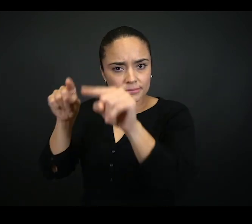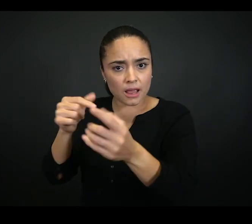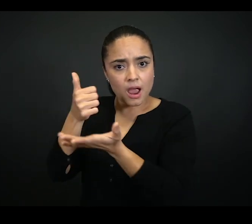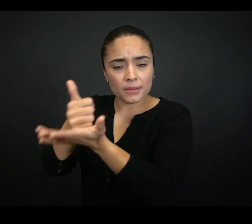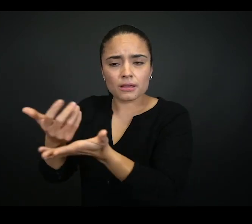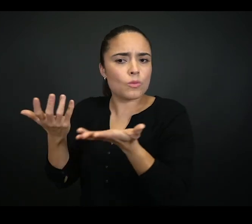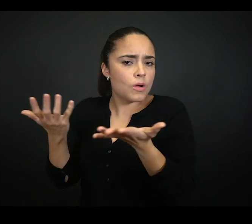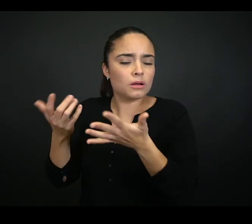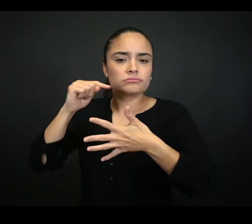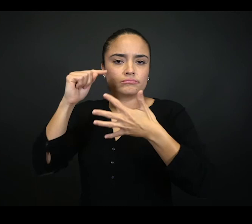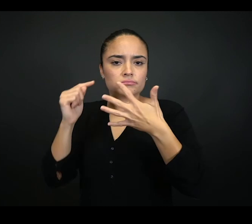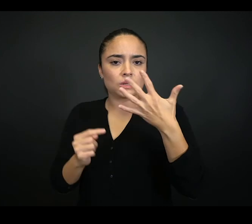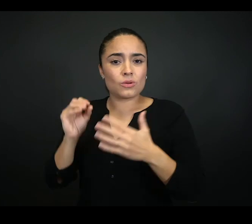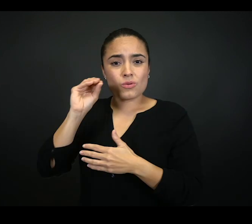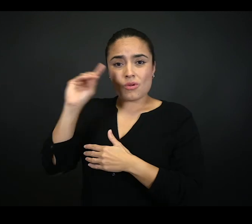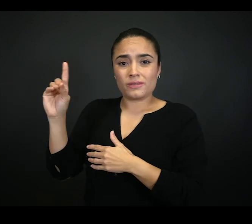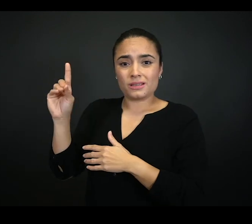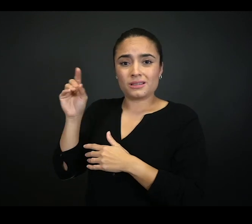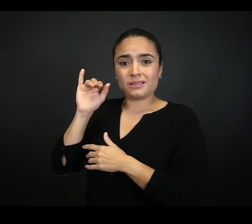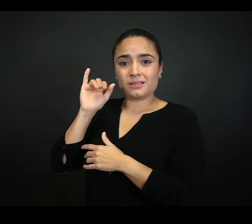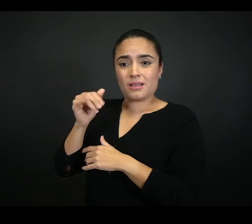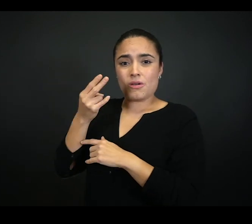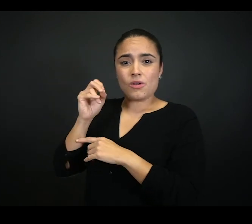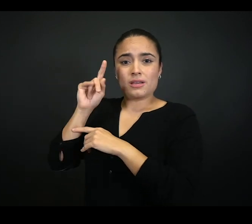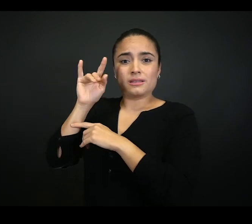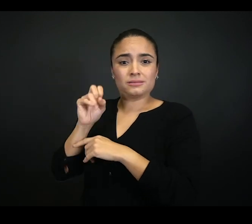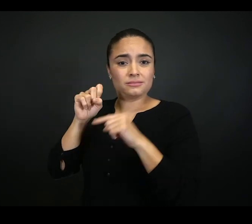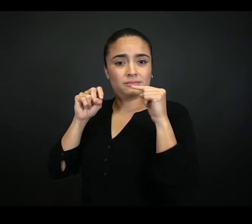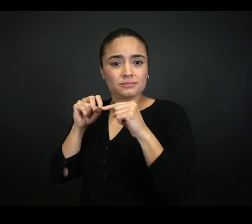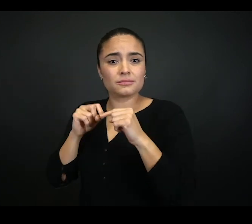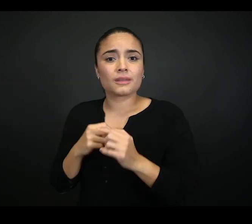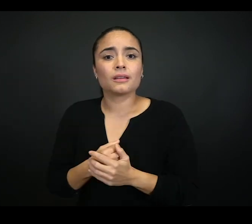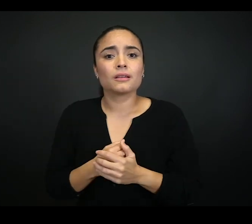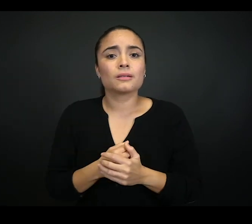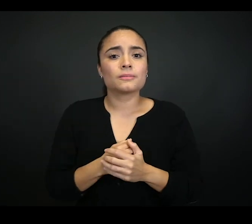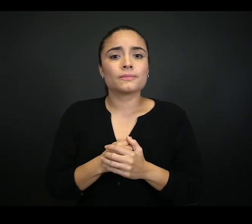systems, naloxone kits, overdose lines, really important